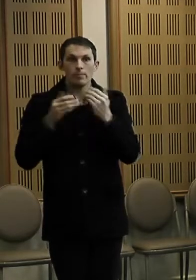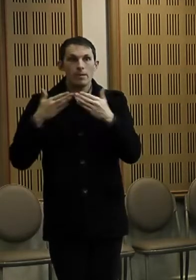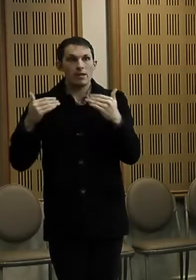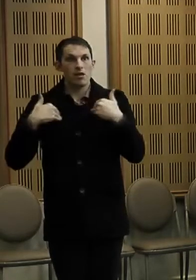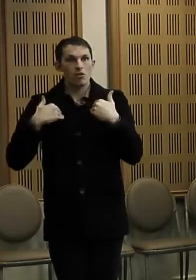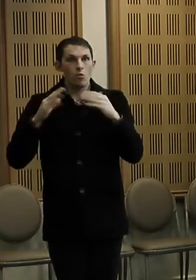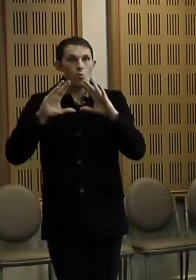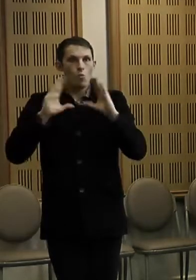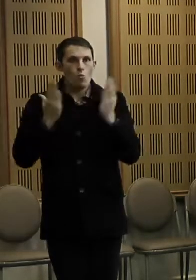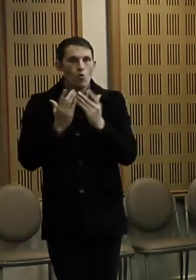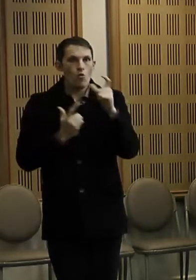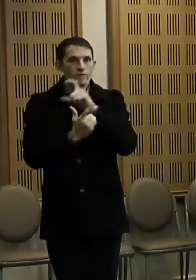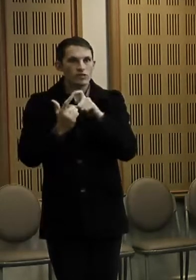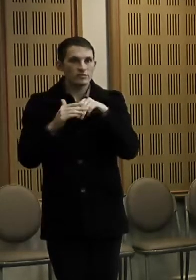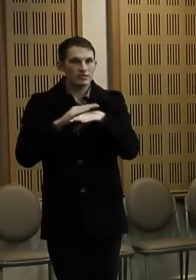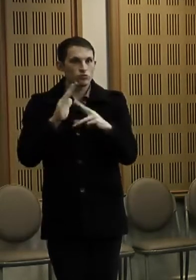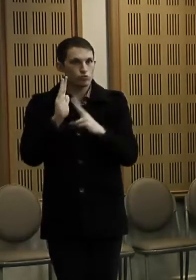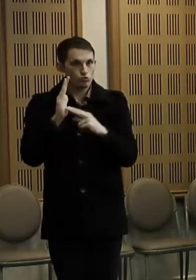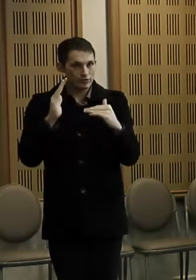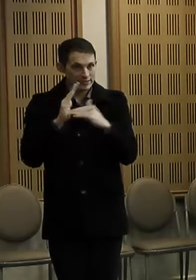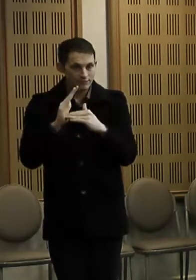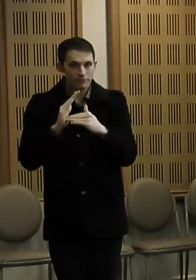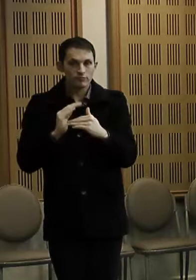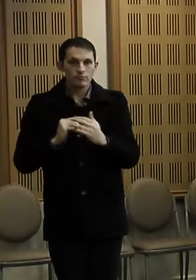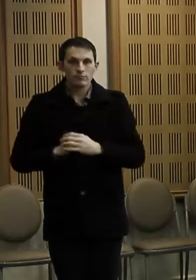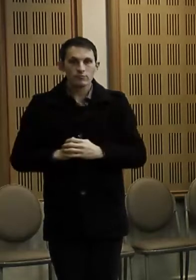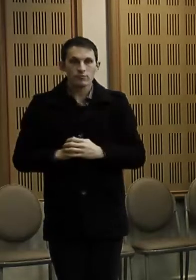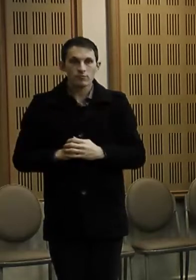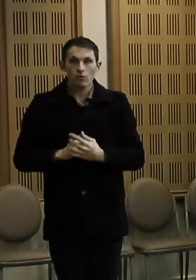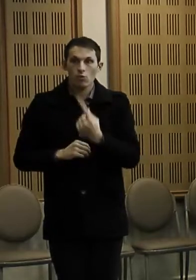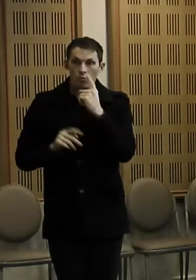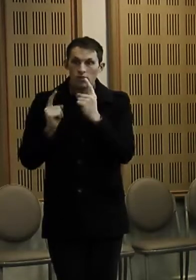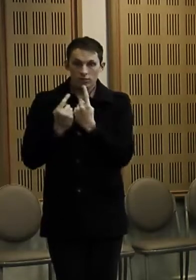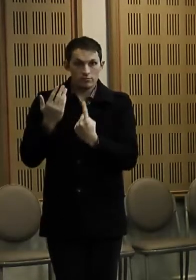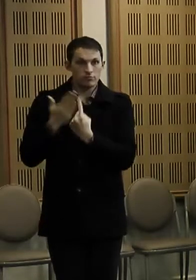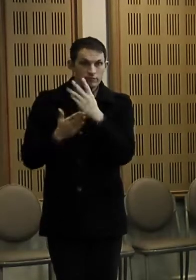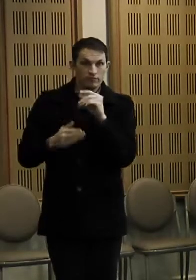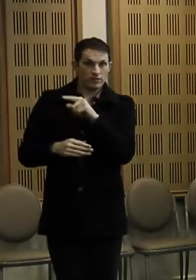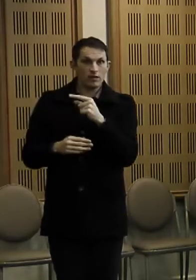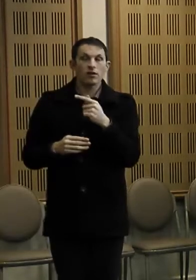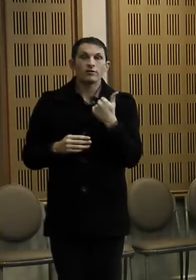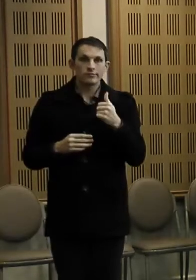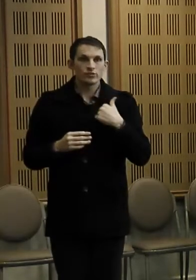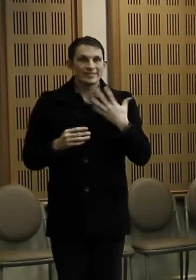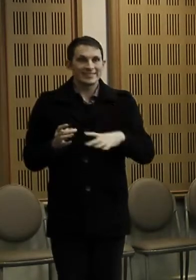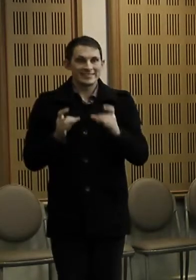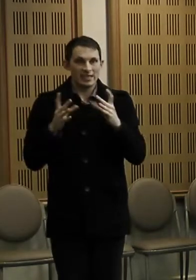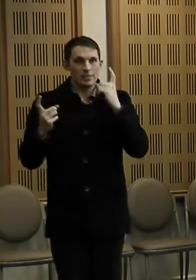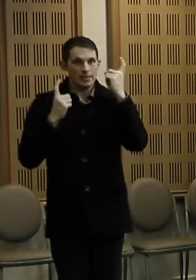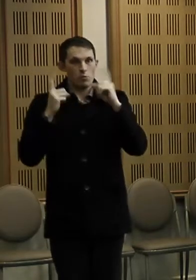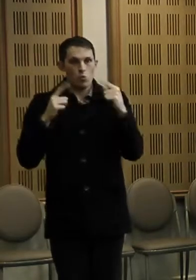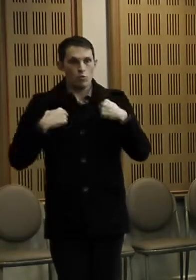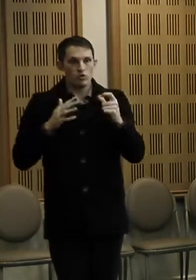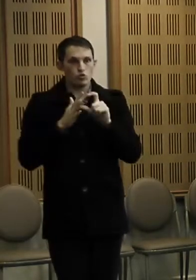world conference in New Zealand, and one of the communiques out of that was we need to start thinking about what we're doing about climate change.